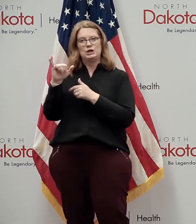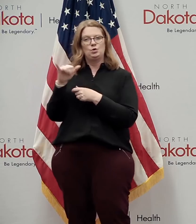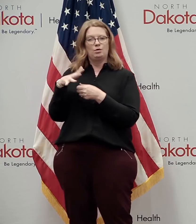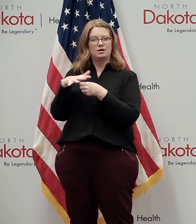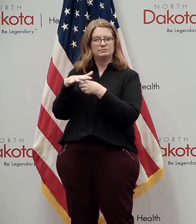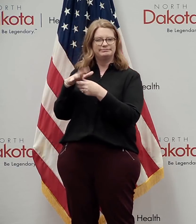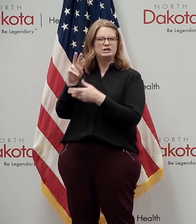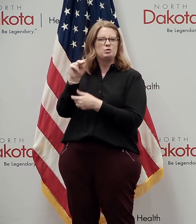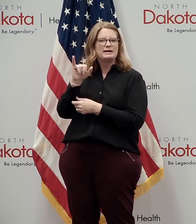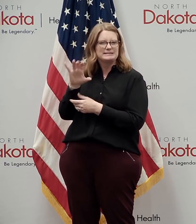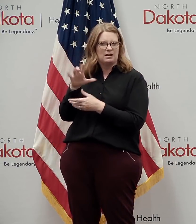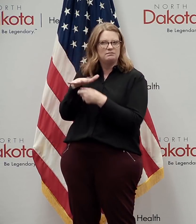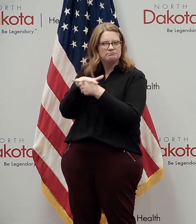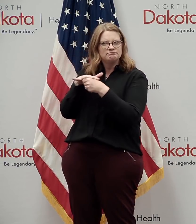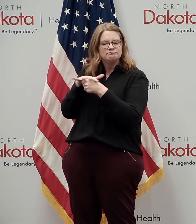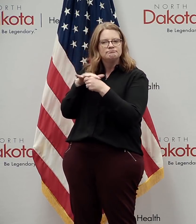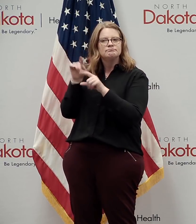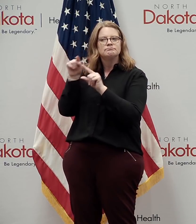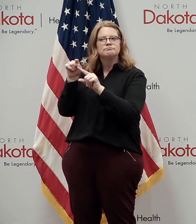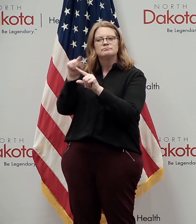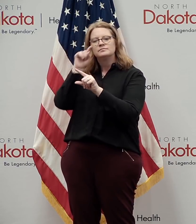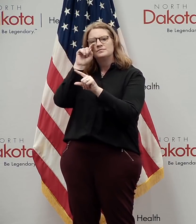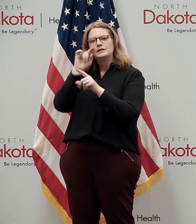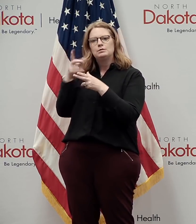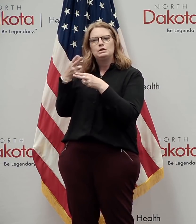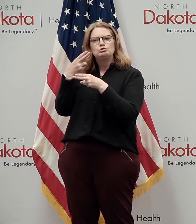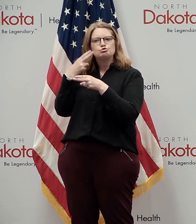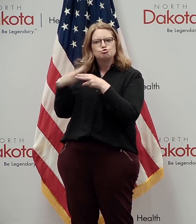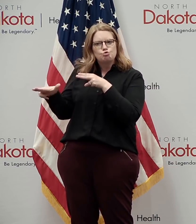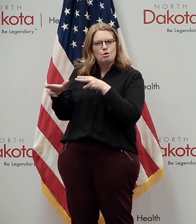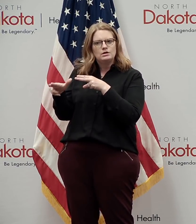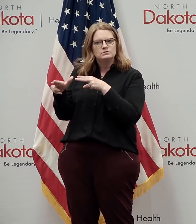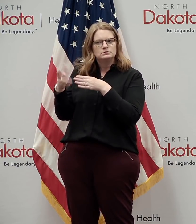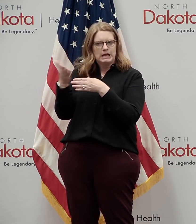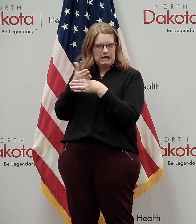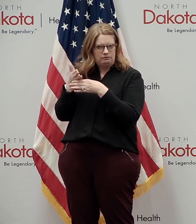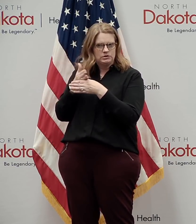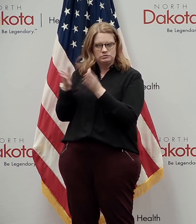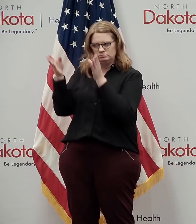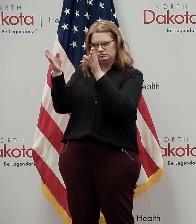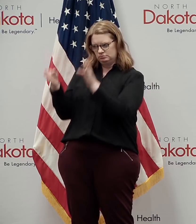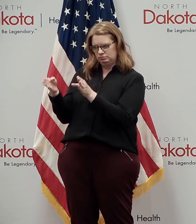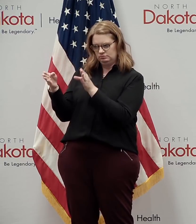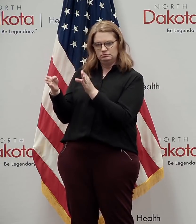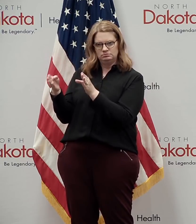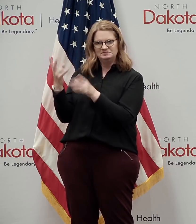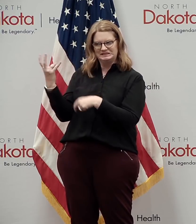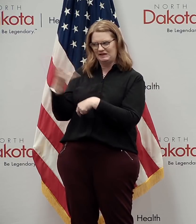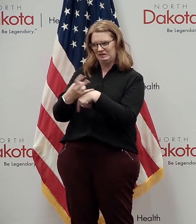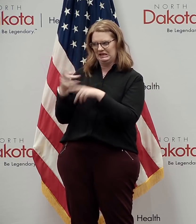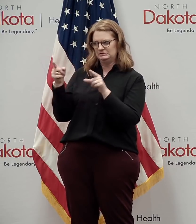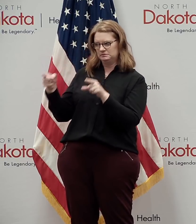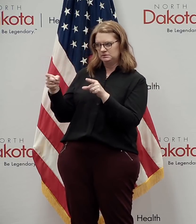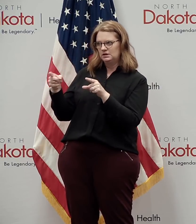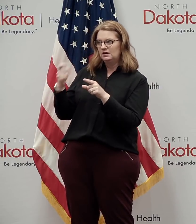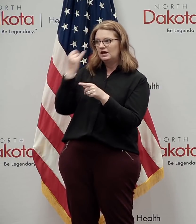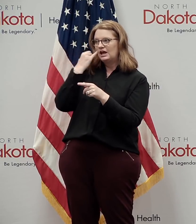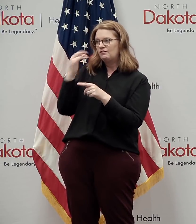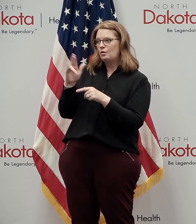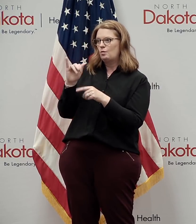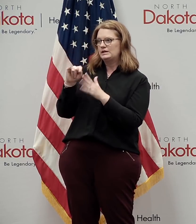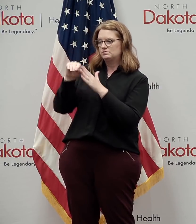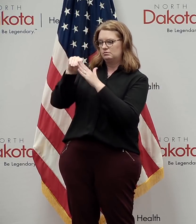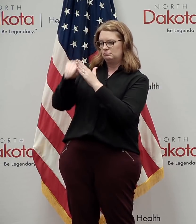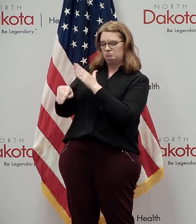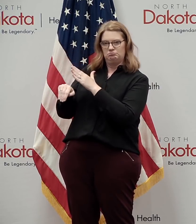high and you want them to look better, you would use the shortest possible rolling average. If rates are trending down, then you'd have a shorter